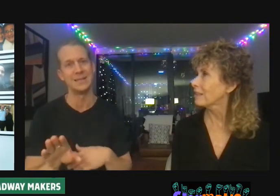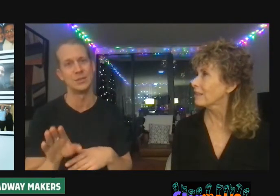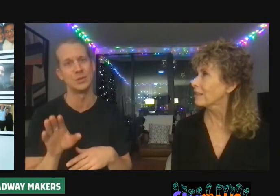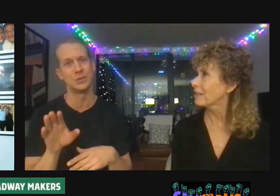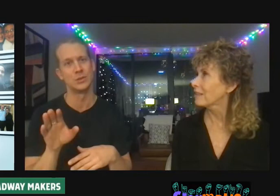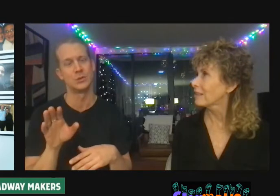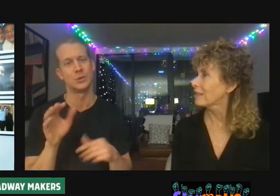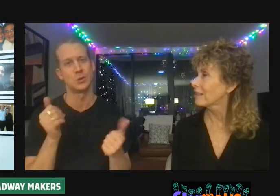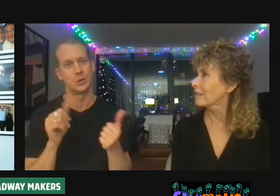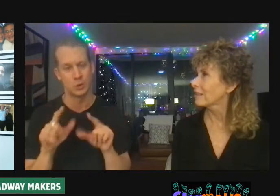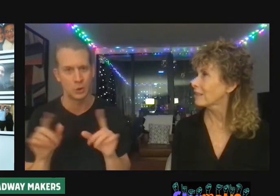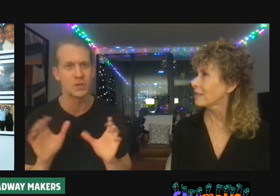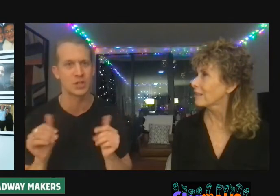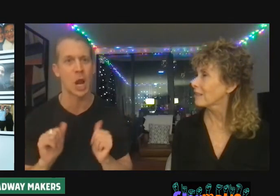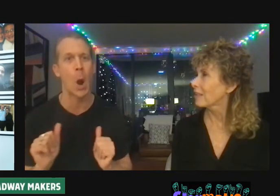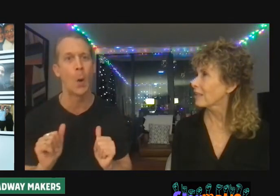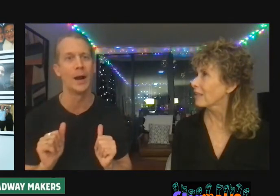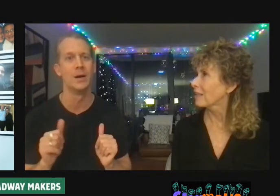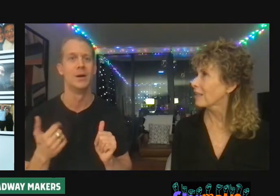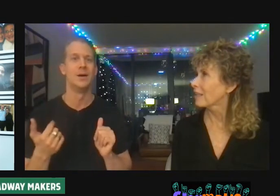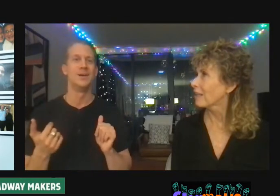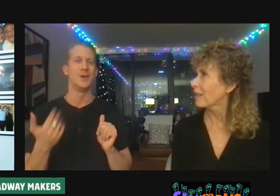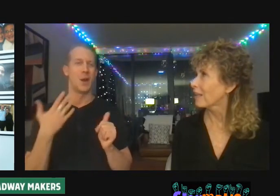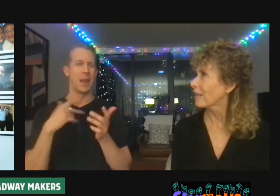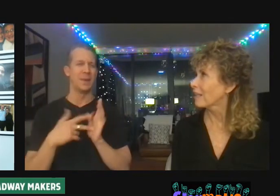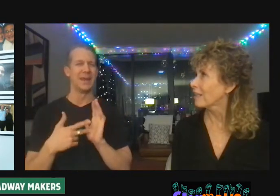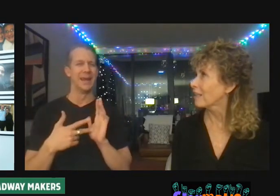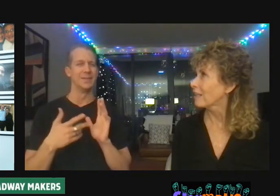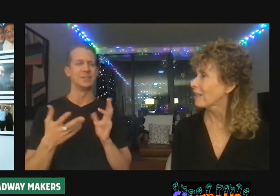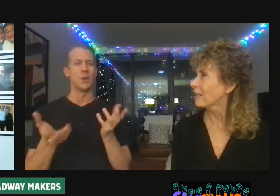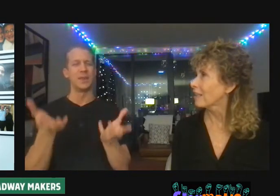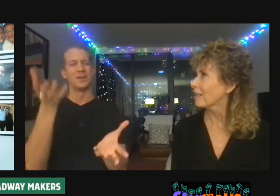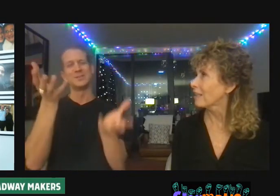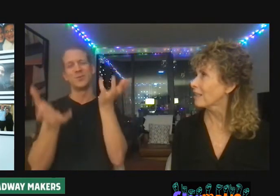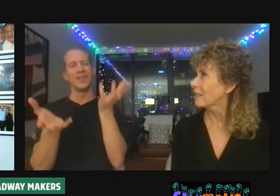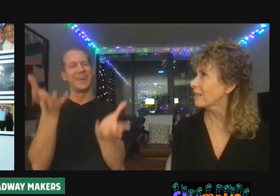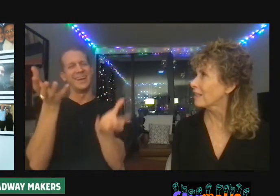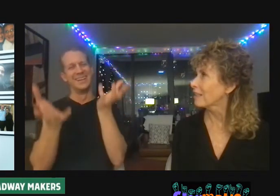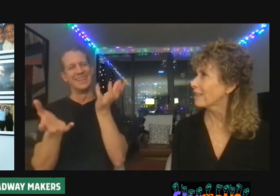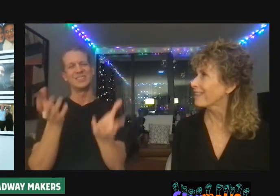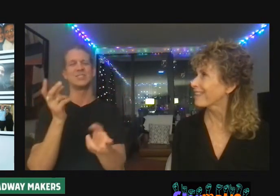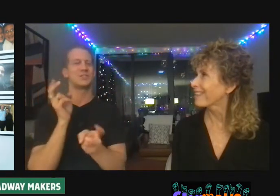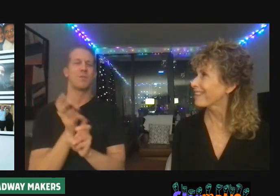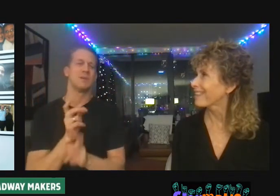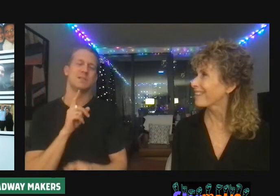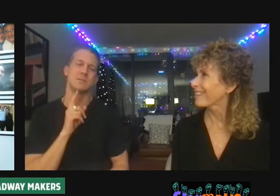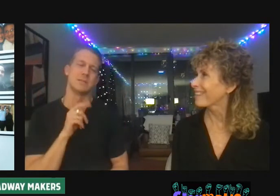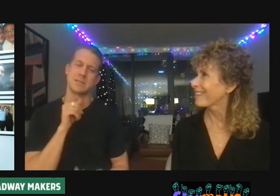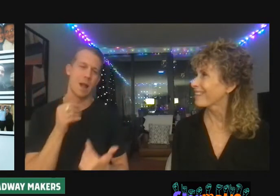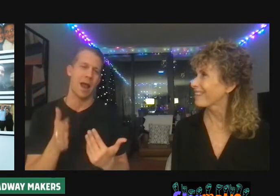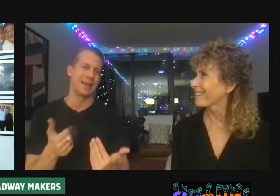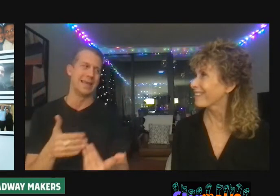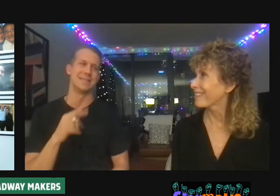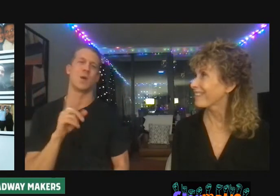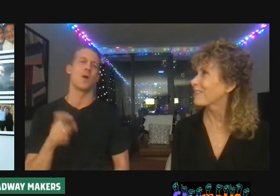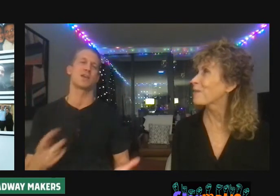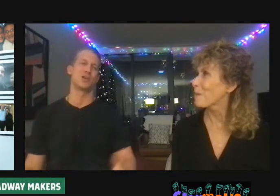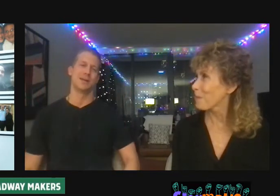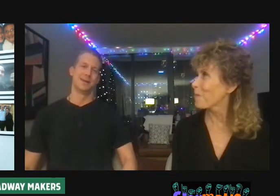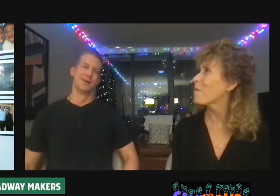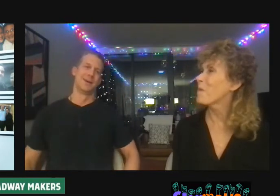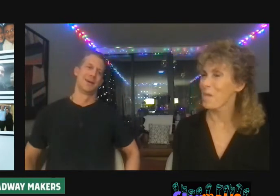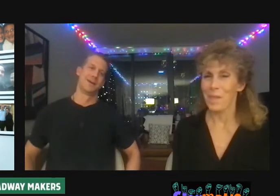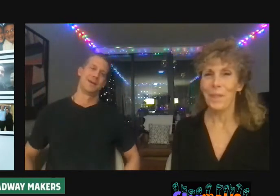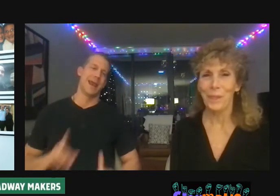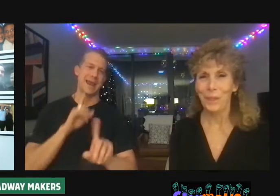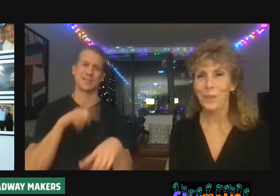coming in to do the show. You know what I mean? So they're really, it's not an easy